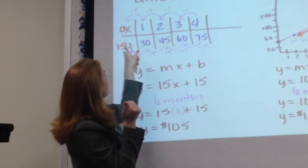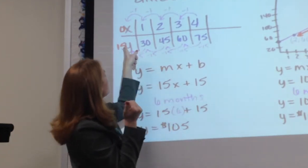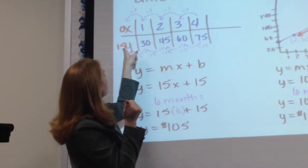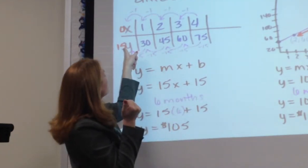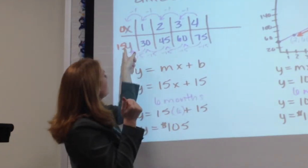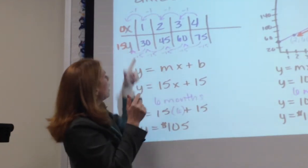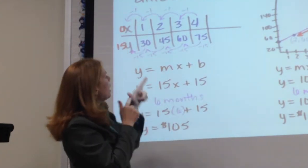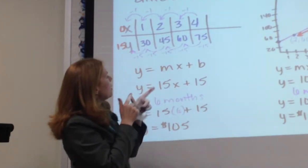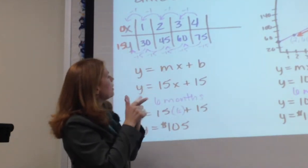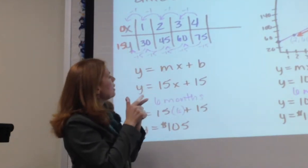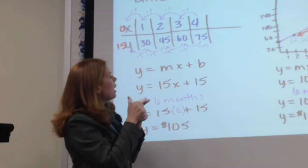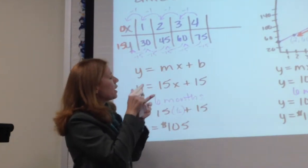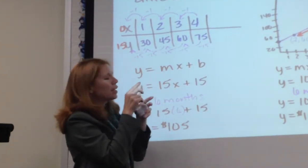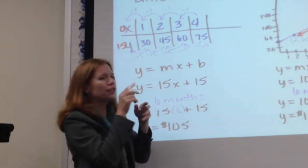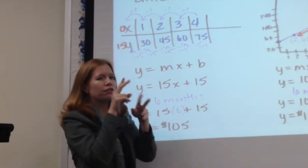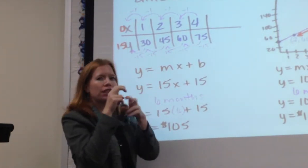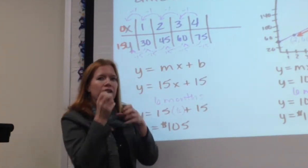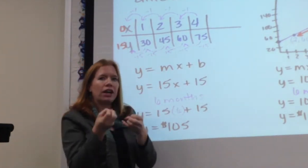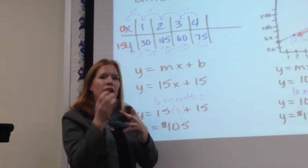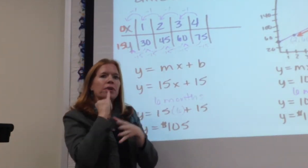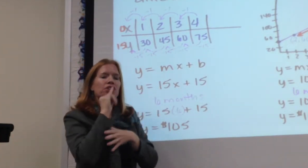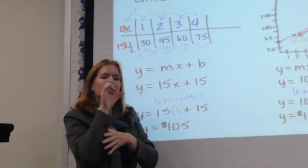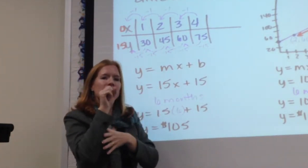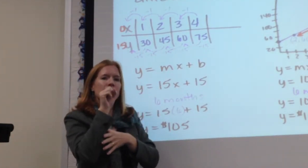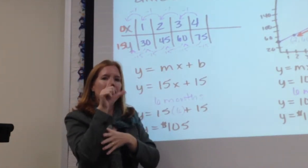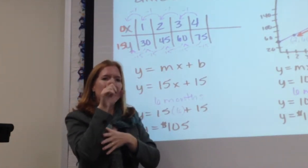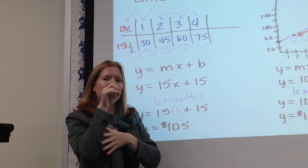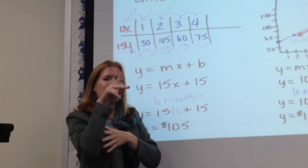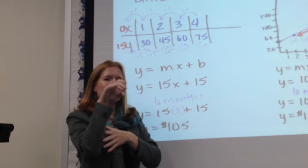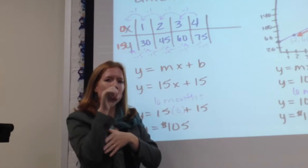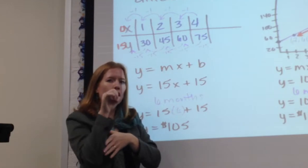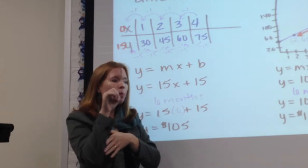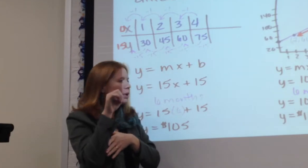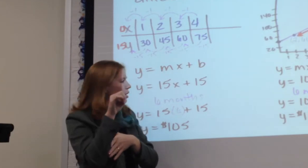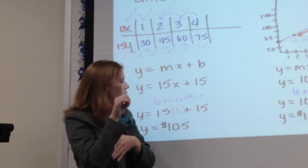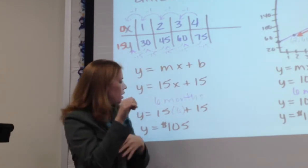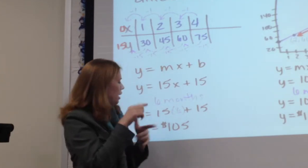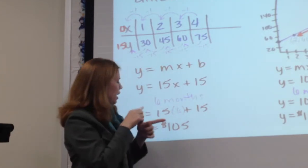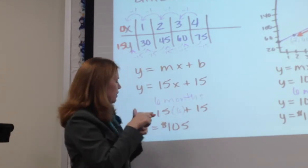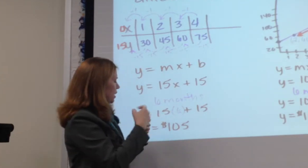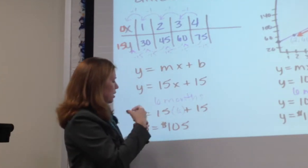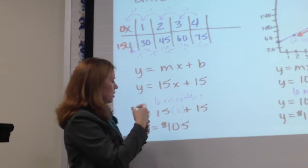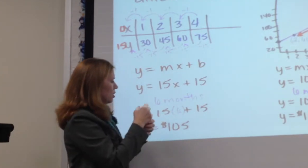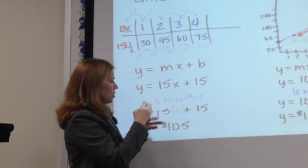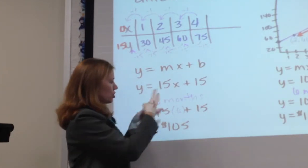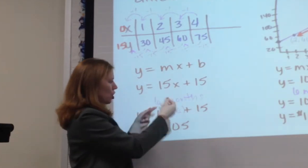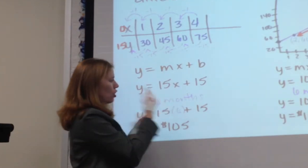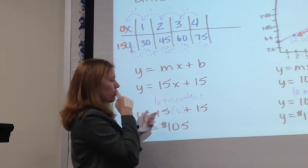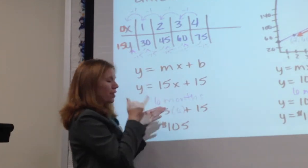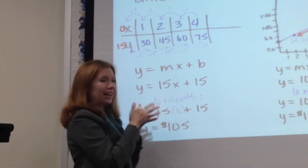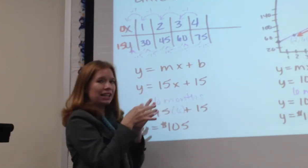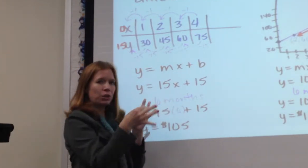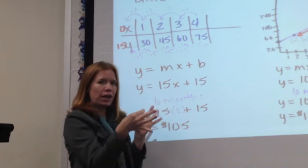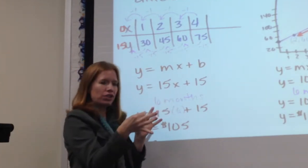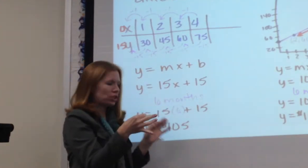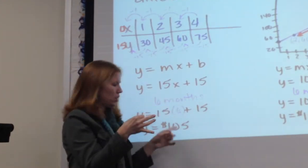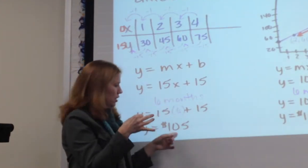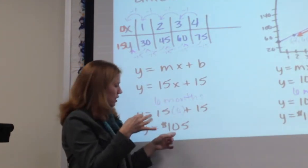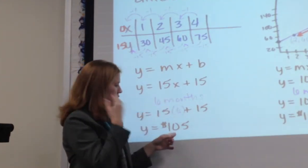15, and then I can figure out how much is my slope, and then solve for that equation. This